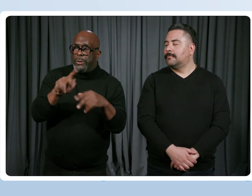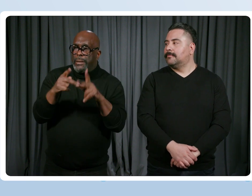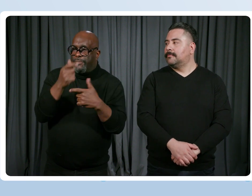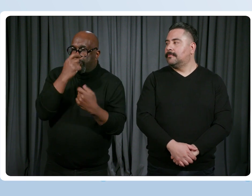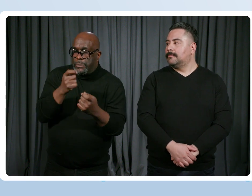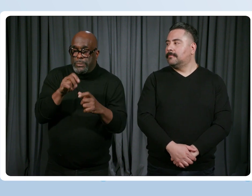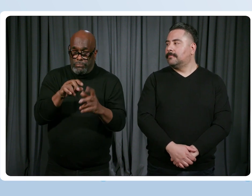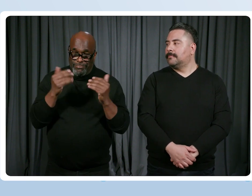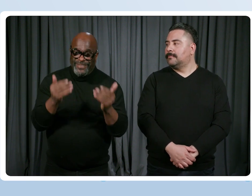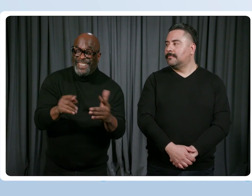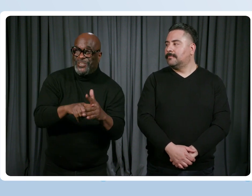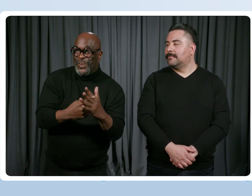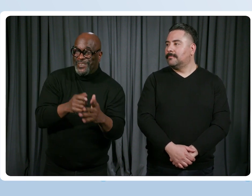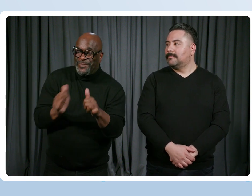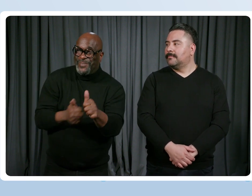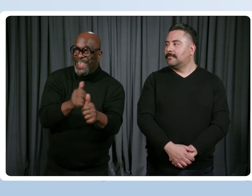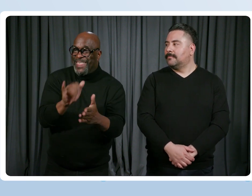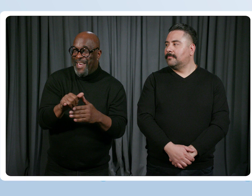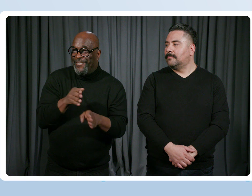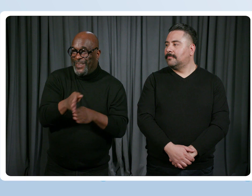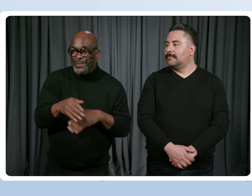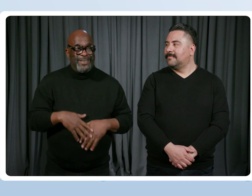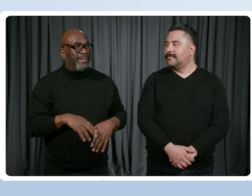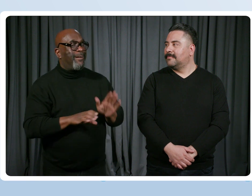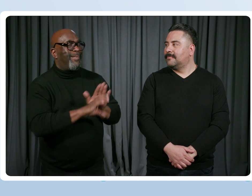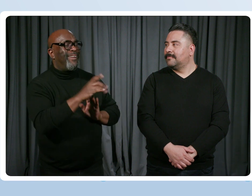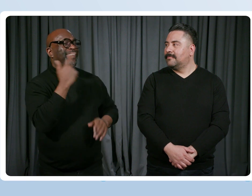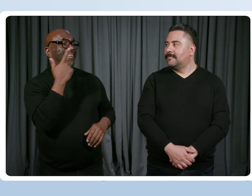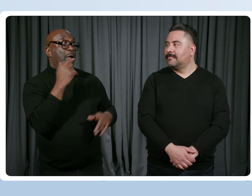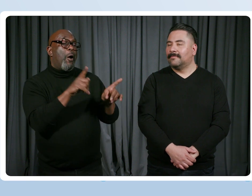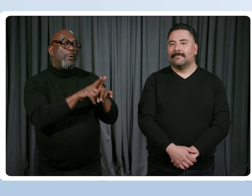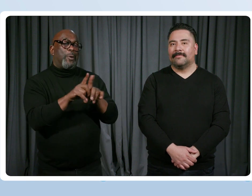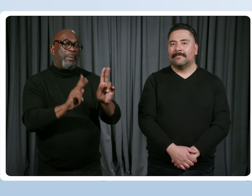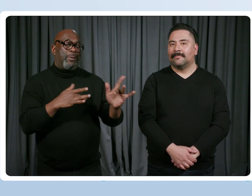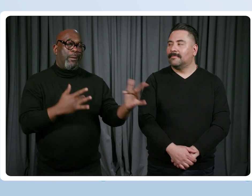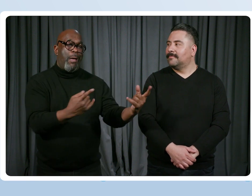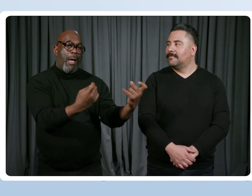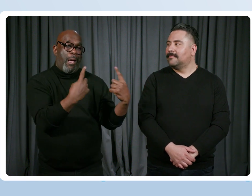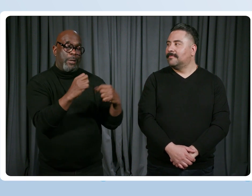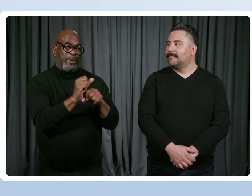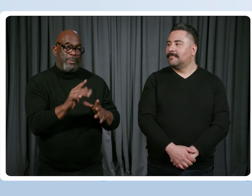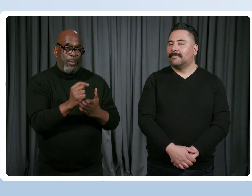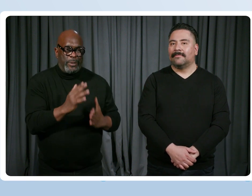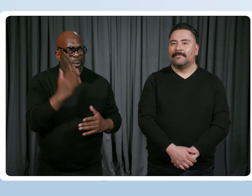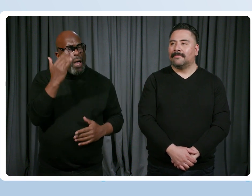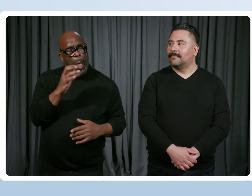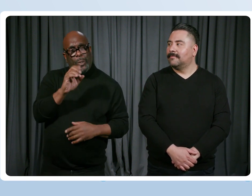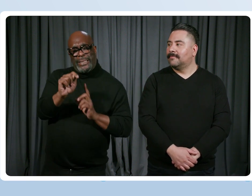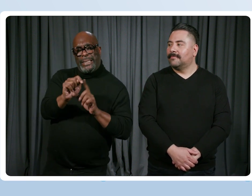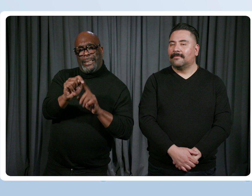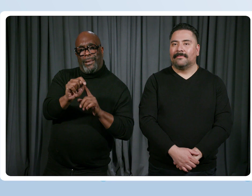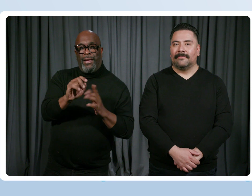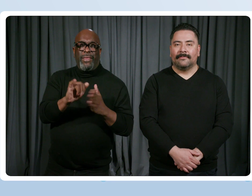into that field? So this is a question that also gets asked of occupational therapists a lot, is like, why OT? Like, that's